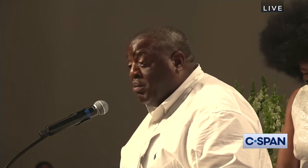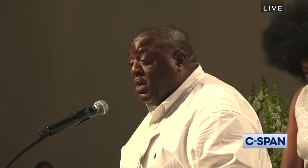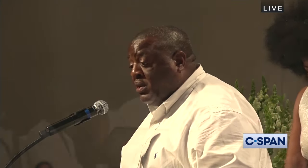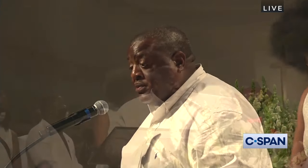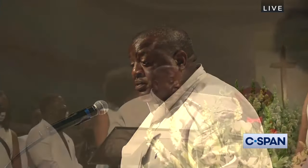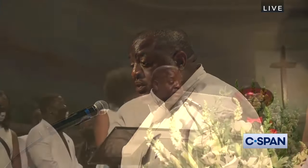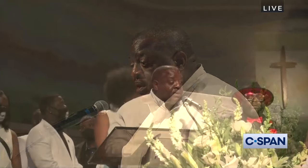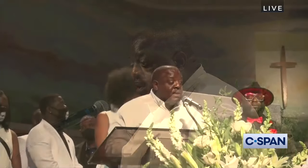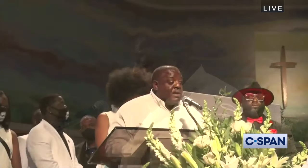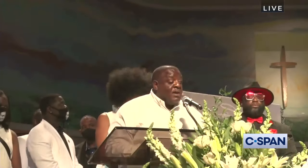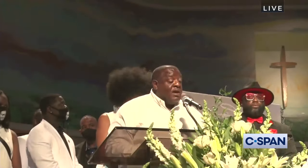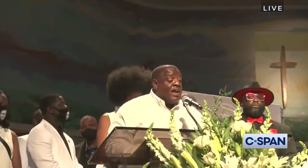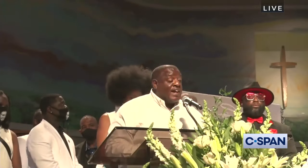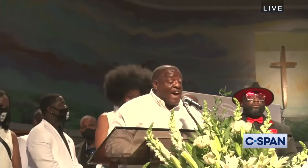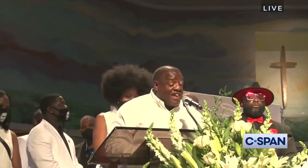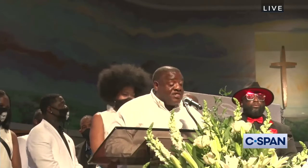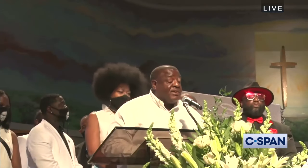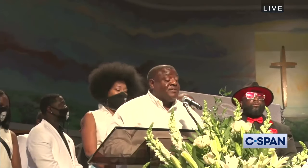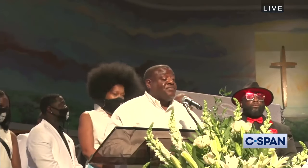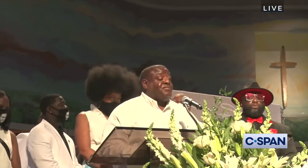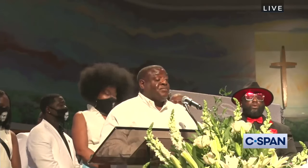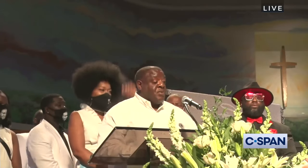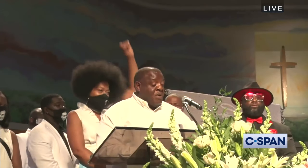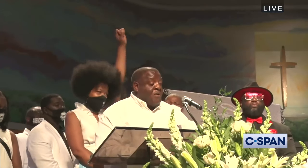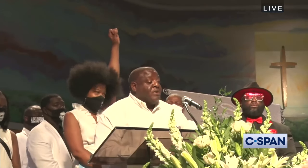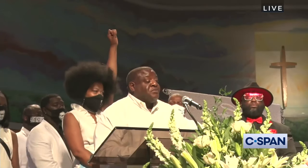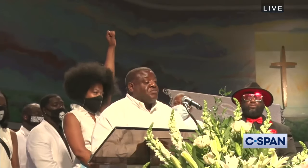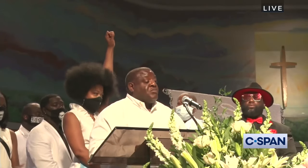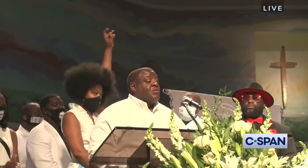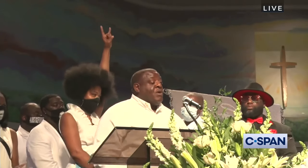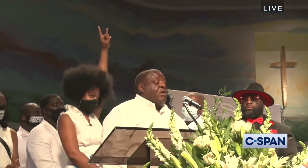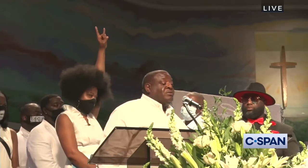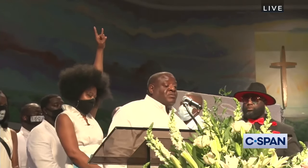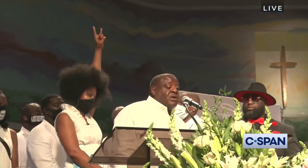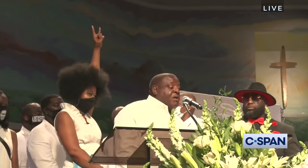I love you, little brother. And I got you.